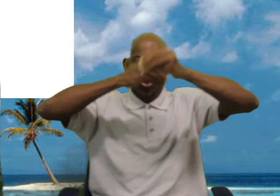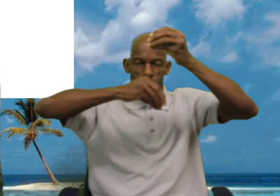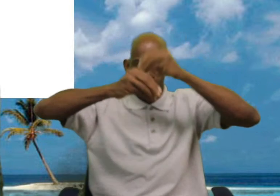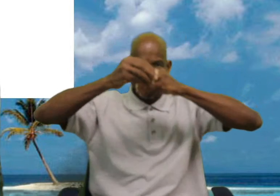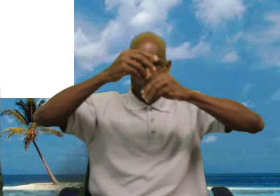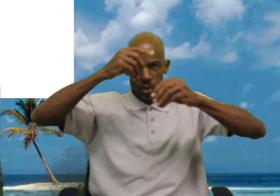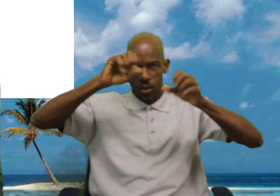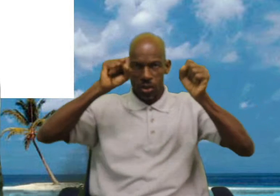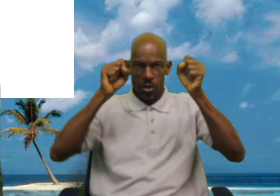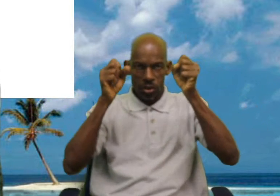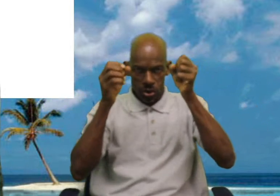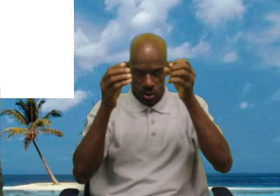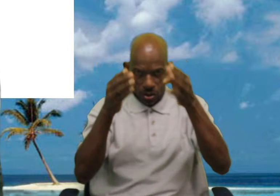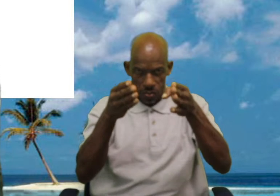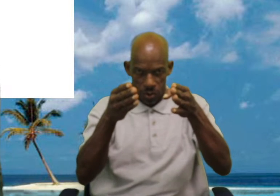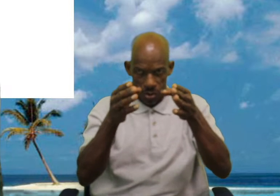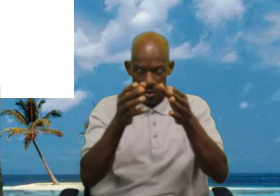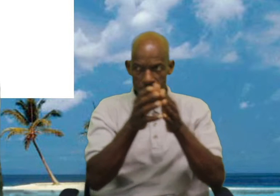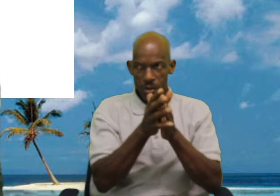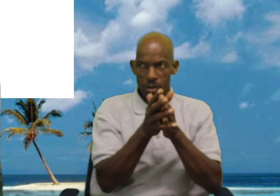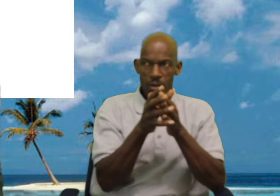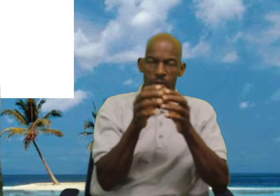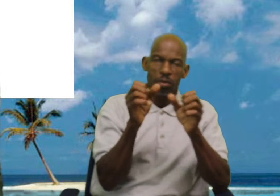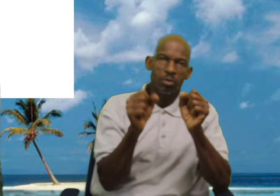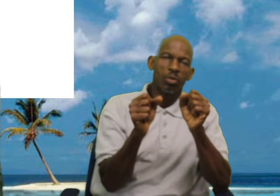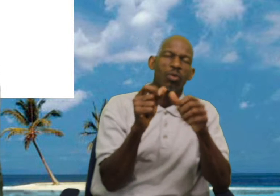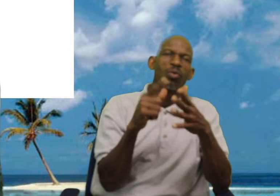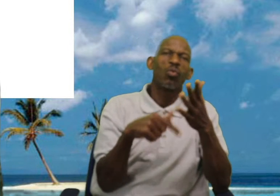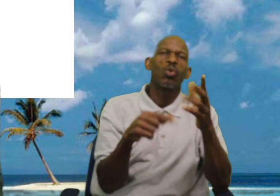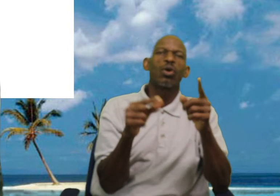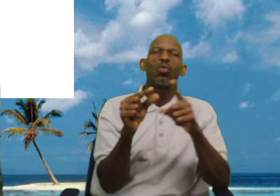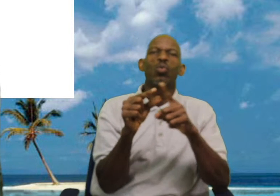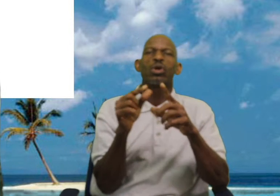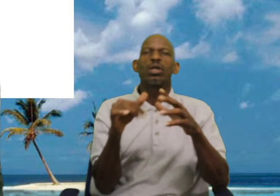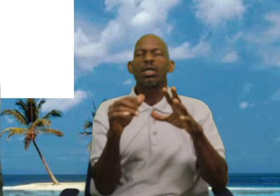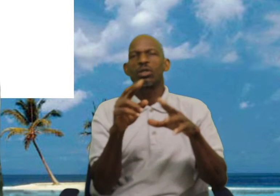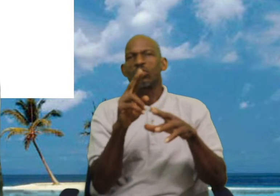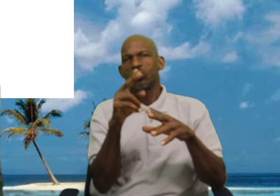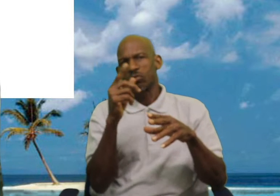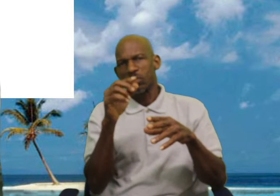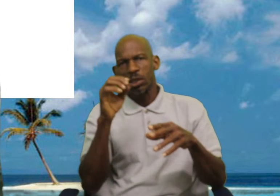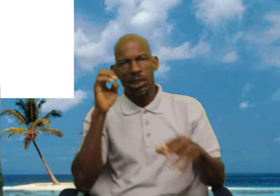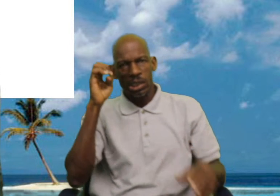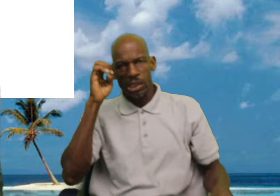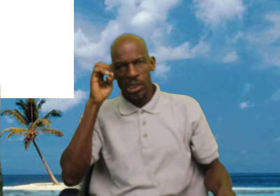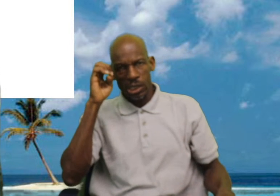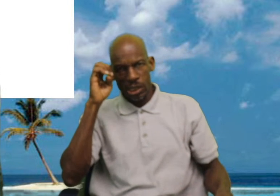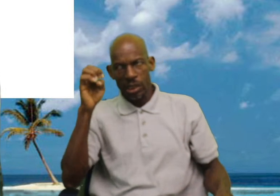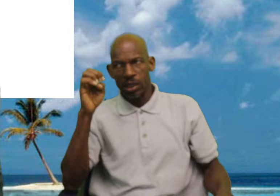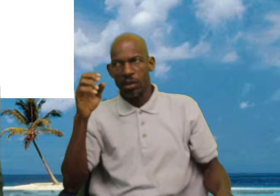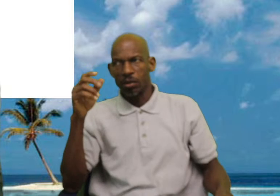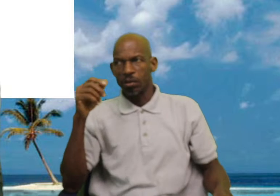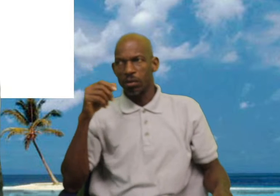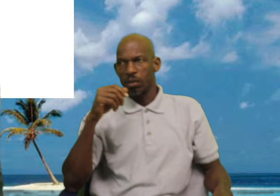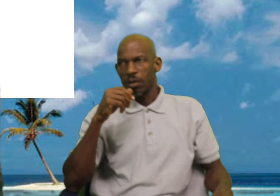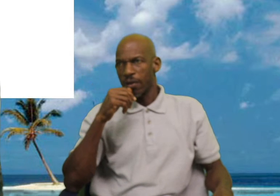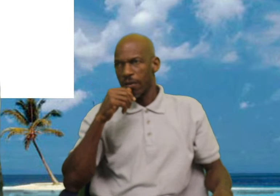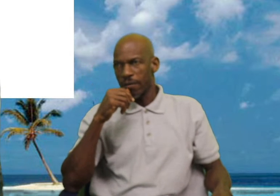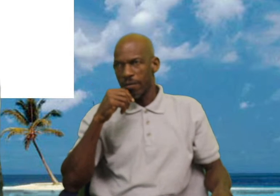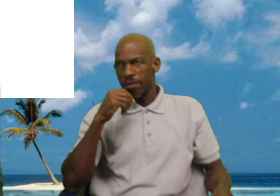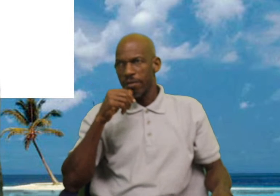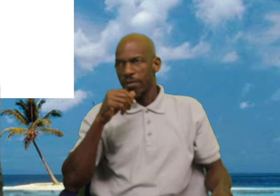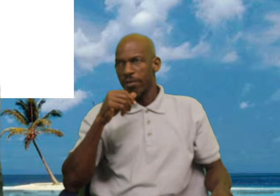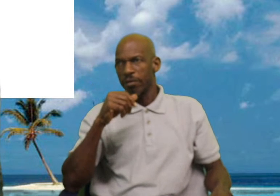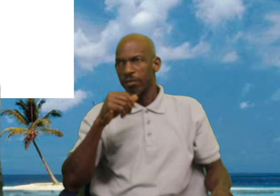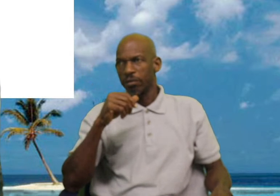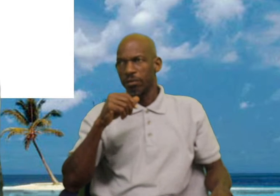can I use for he. Now you can choose your word. We can say he. So instead of we have